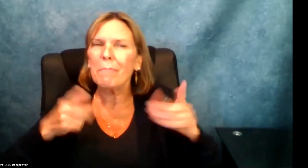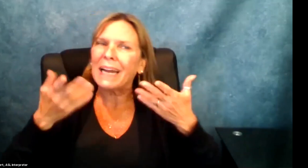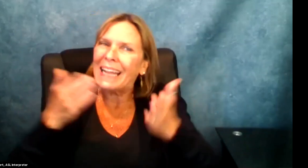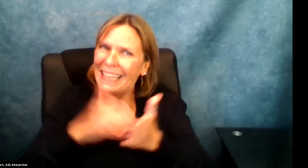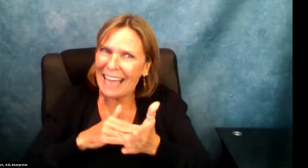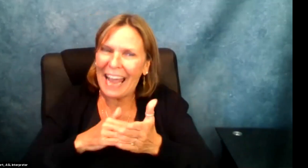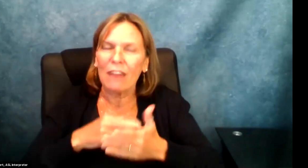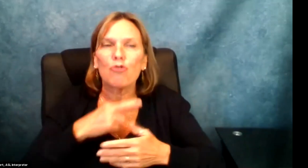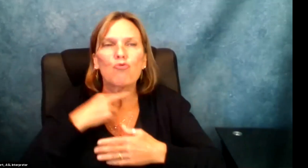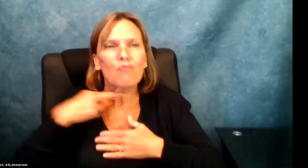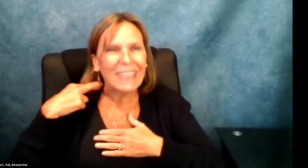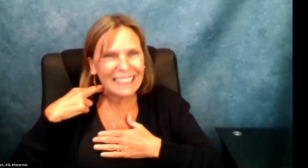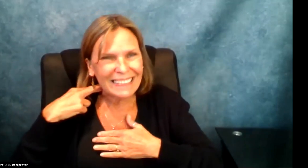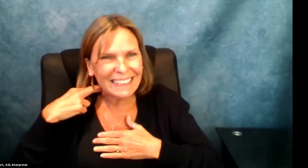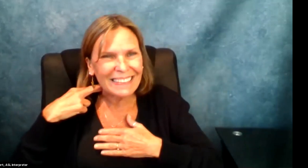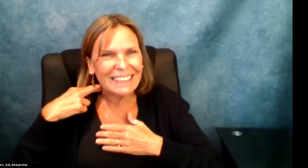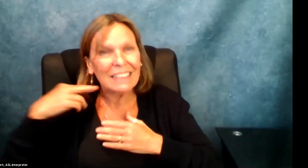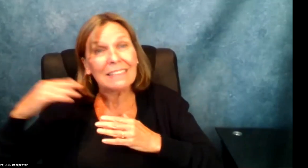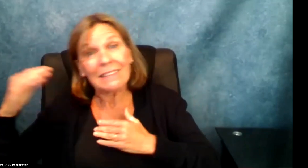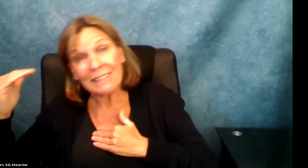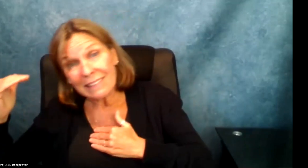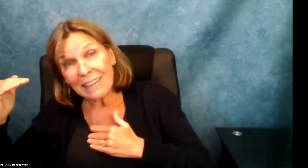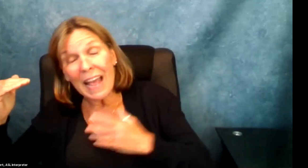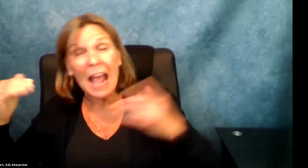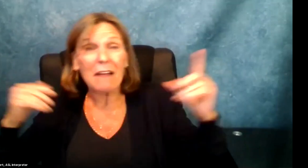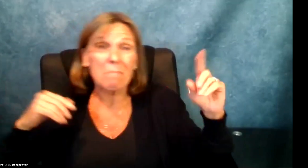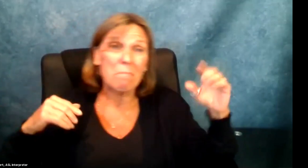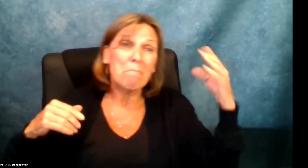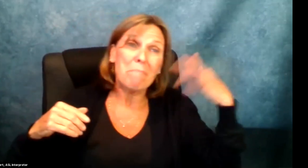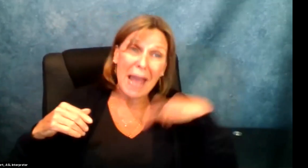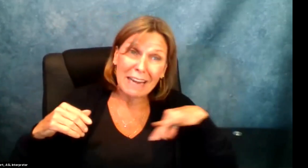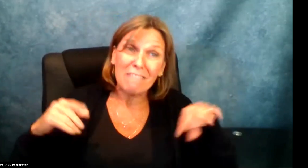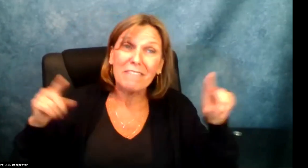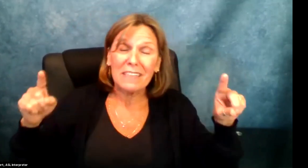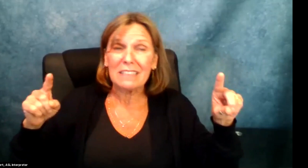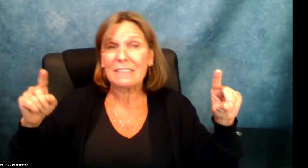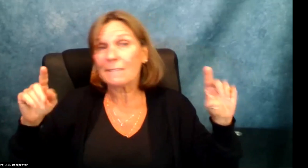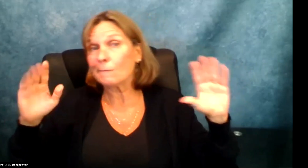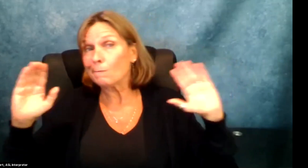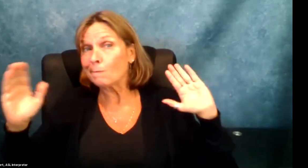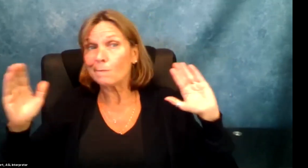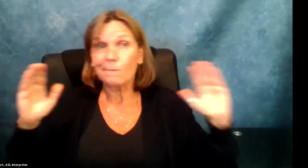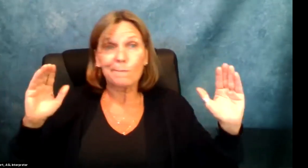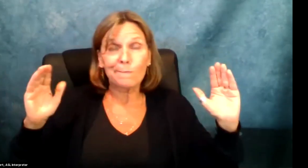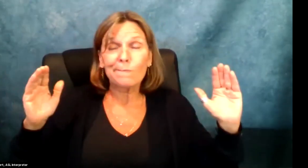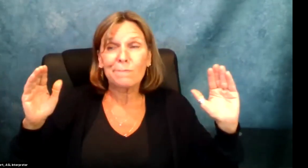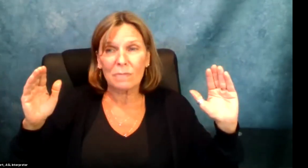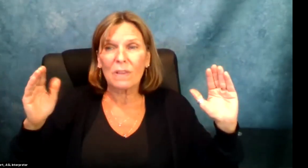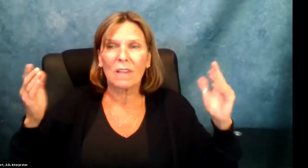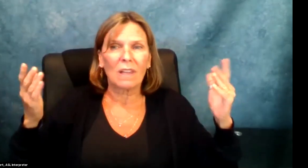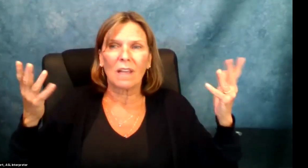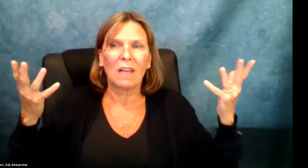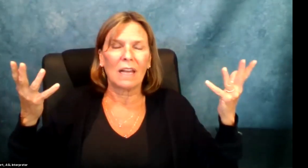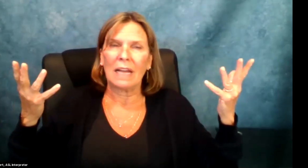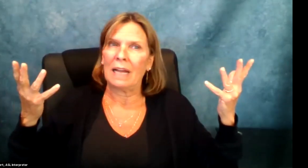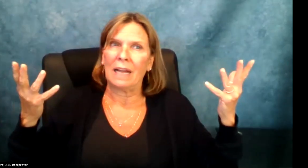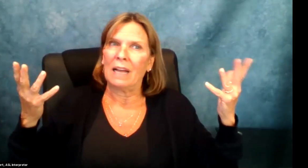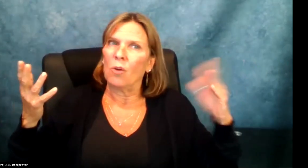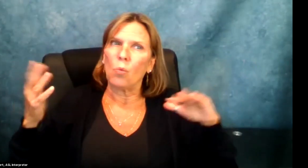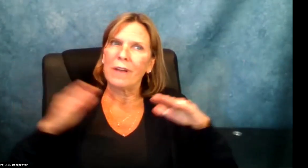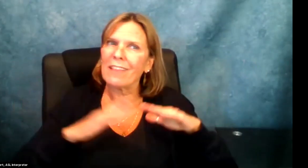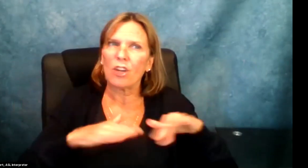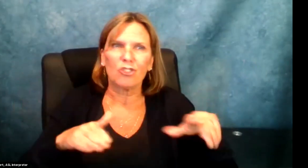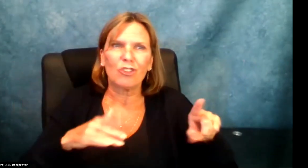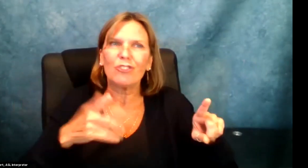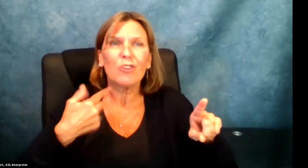do we feel as pediatricians that kids should get this vaccine? And I think we've all said we're recommending